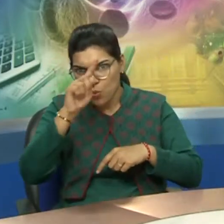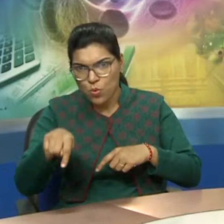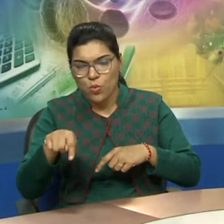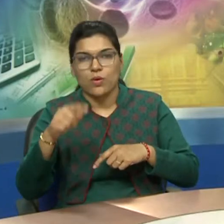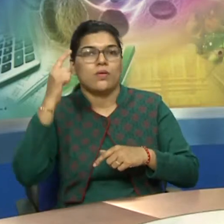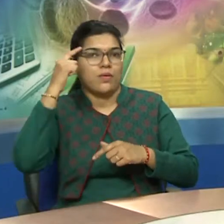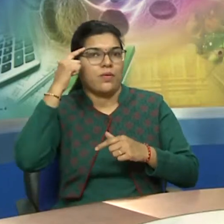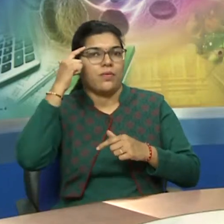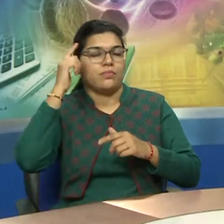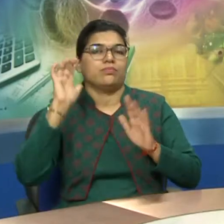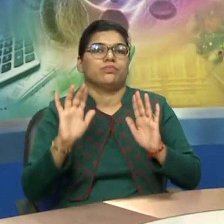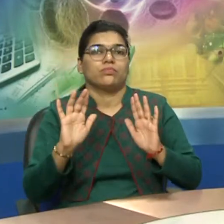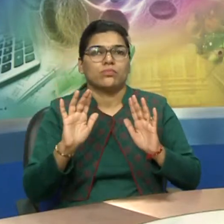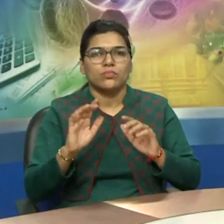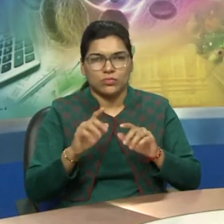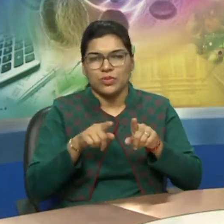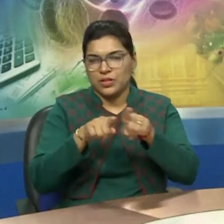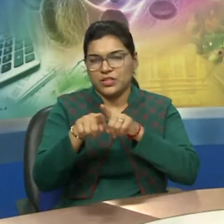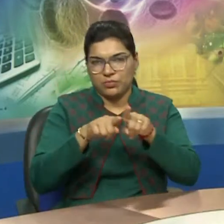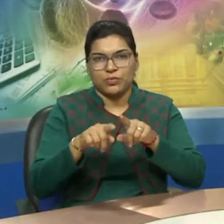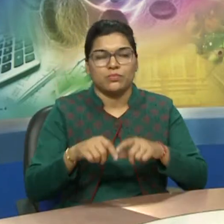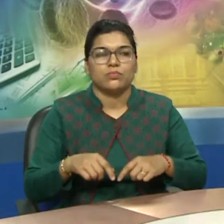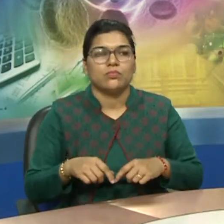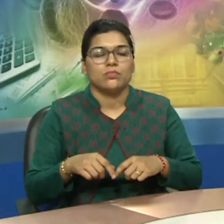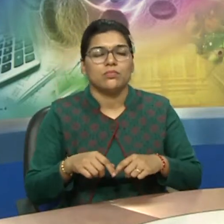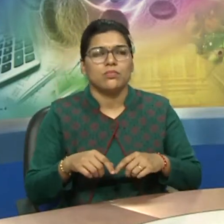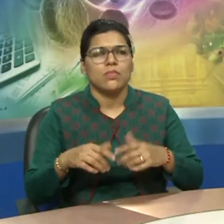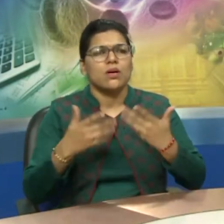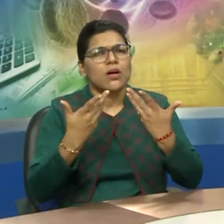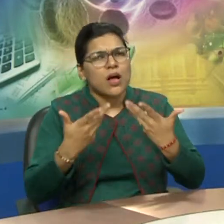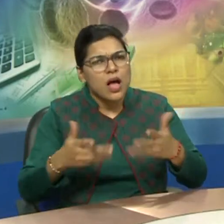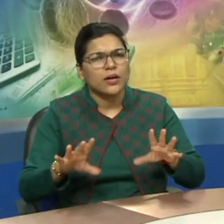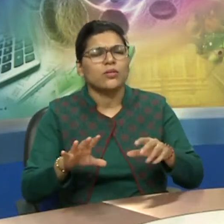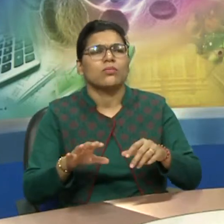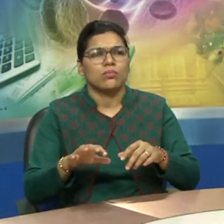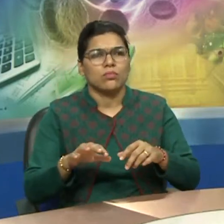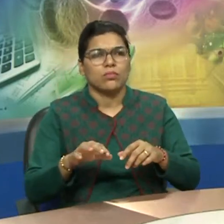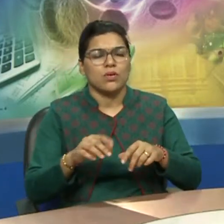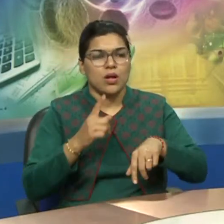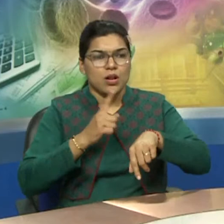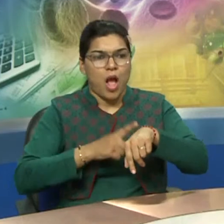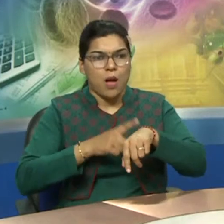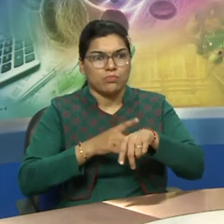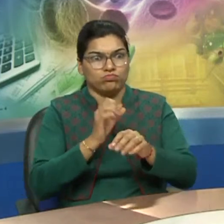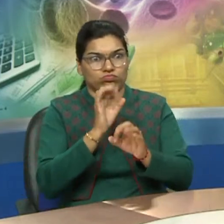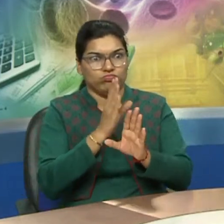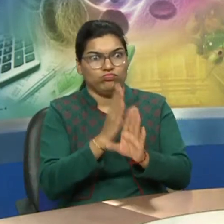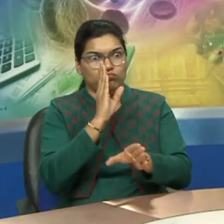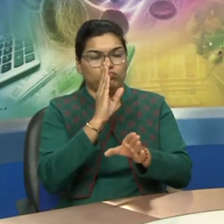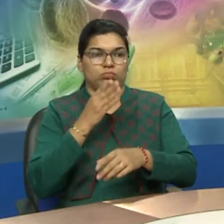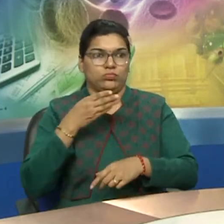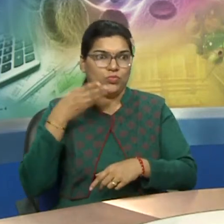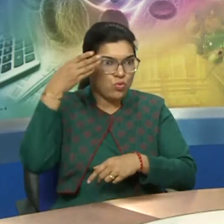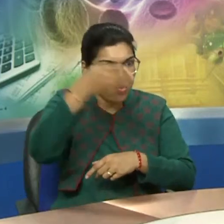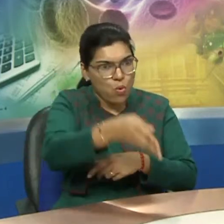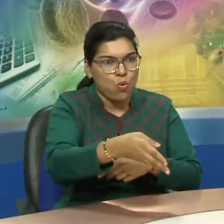Sometimes we have to decide something is wrong, something is right. Then we follow ethics. For